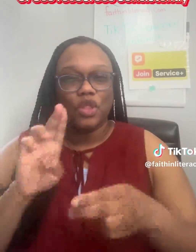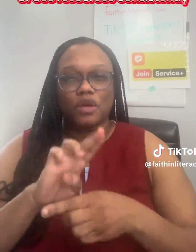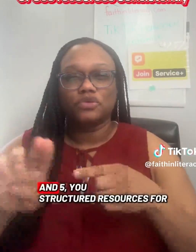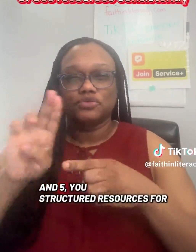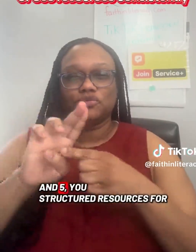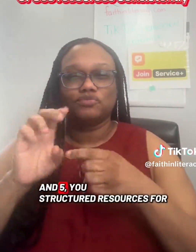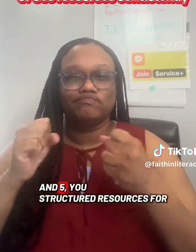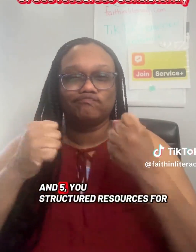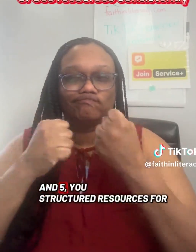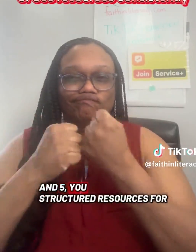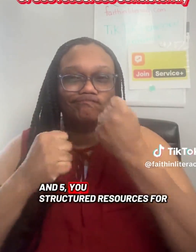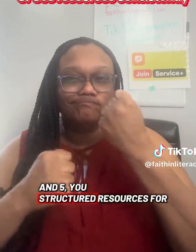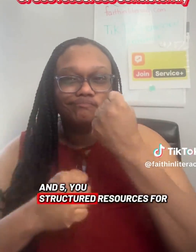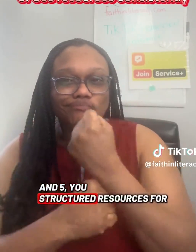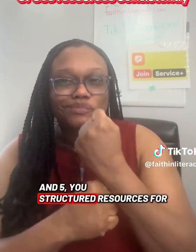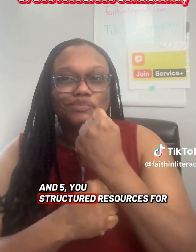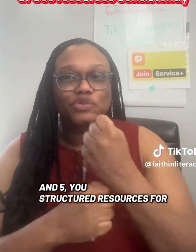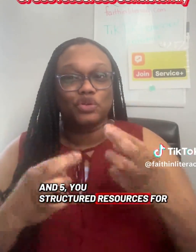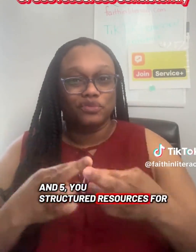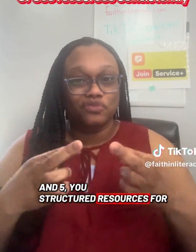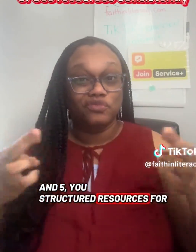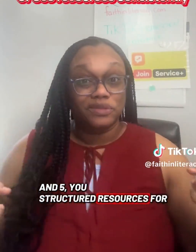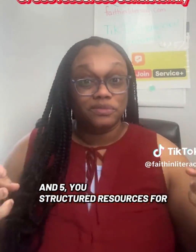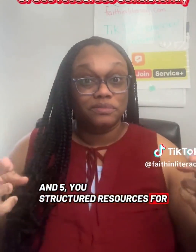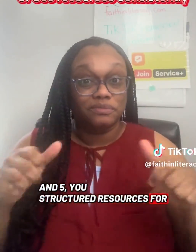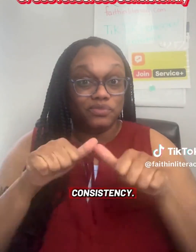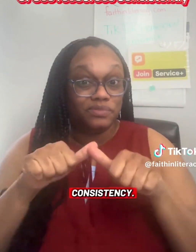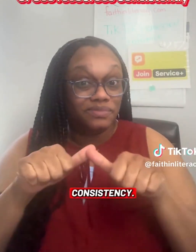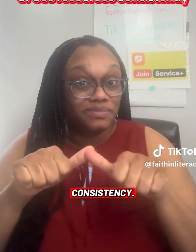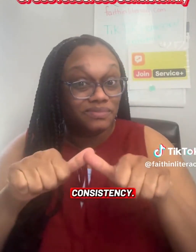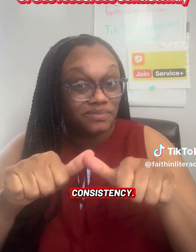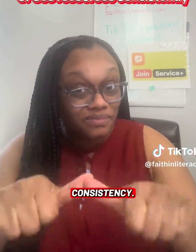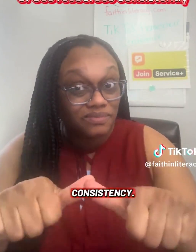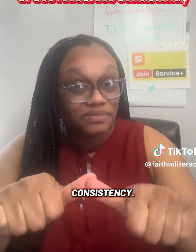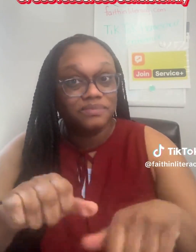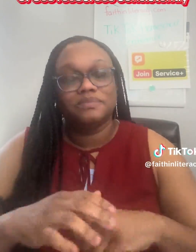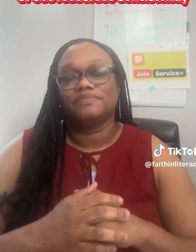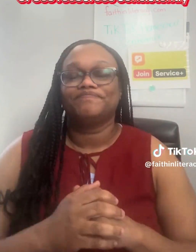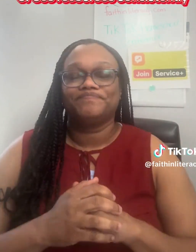And 5, use structured resources for consistency.